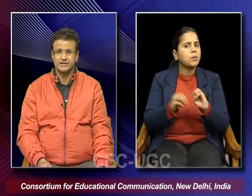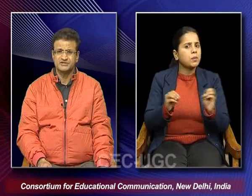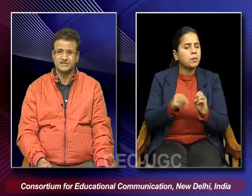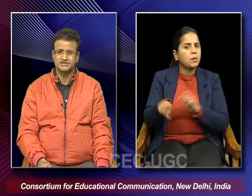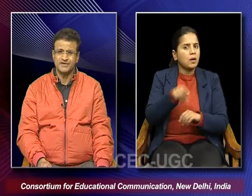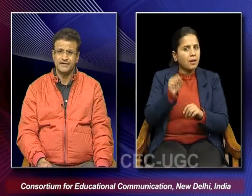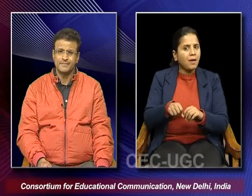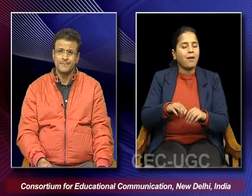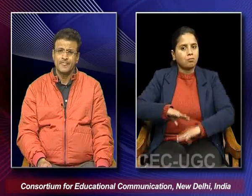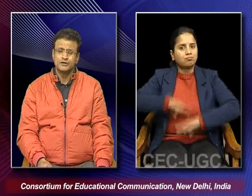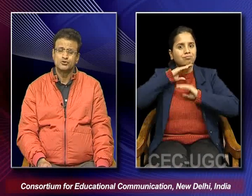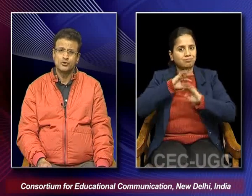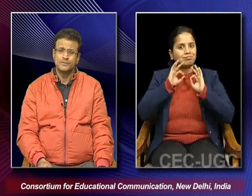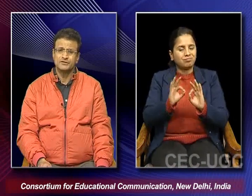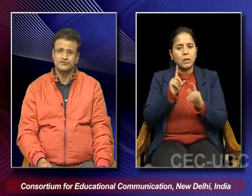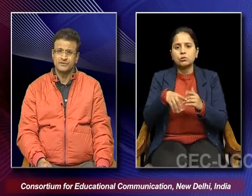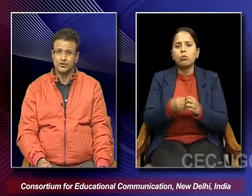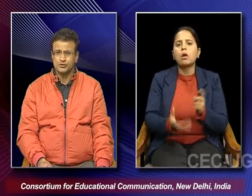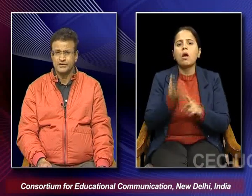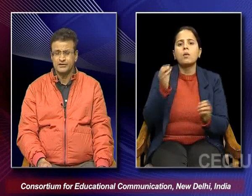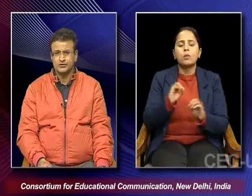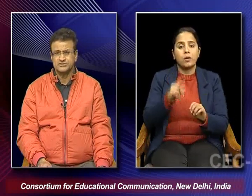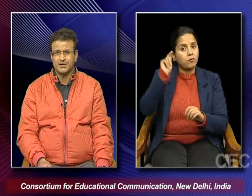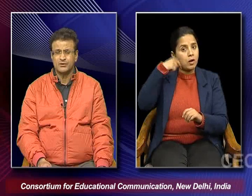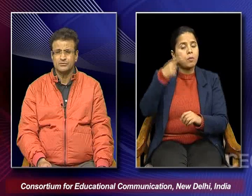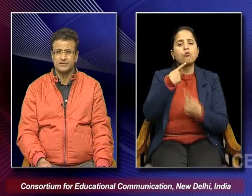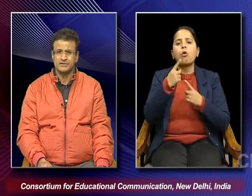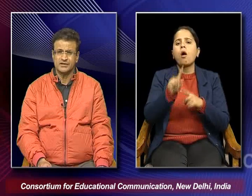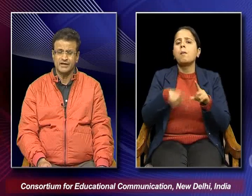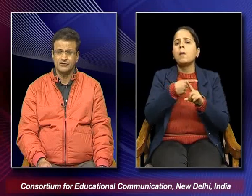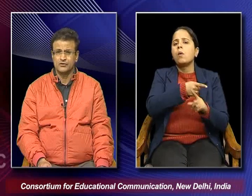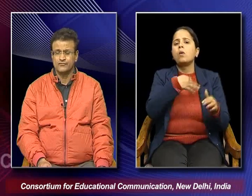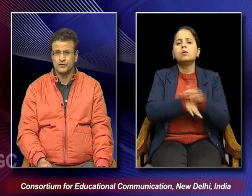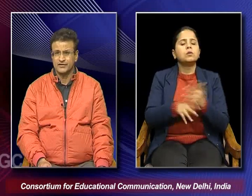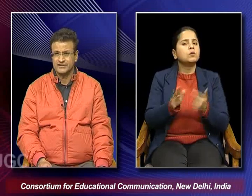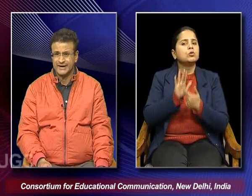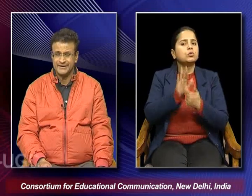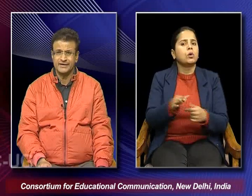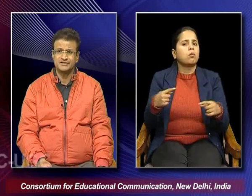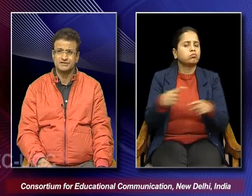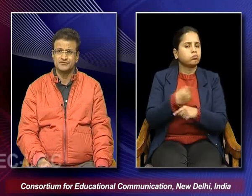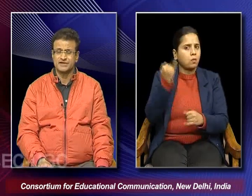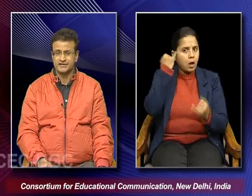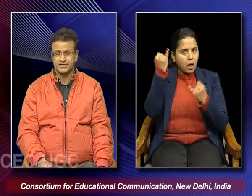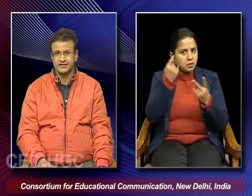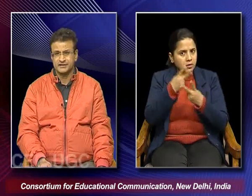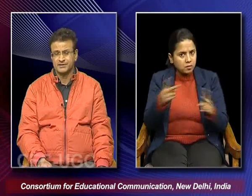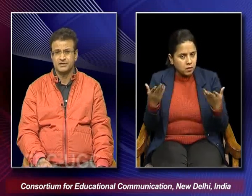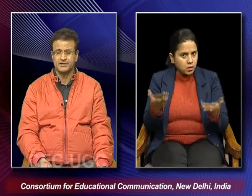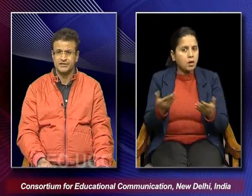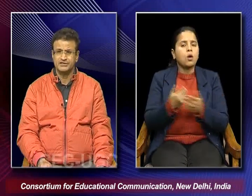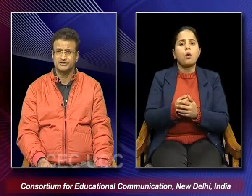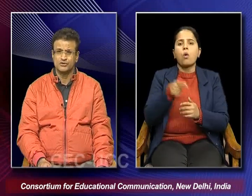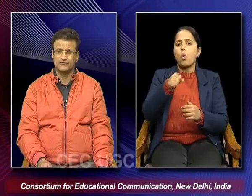they can be satisfied. So the film not only talks about the kind of conflicting ideas which are there in that